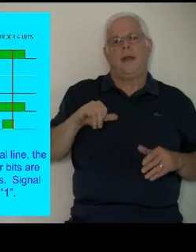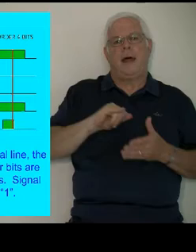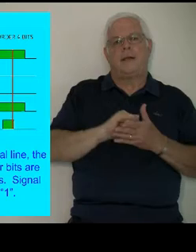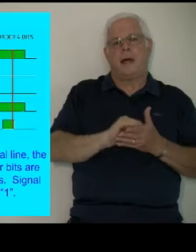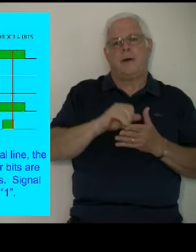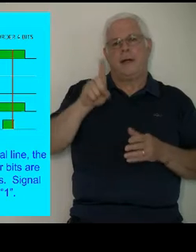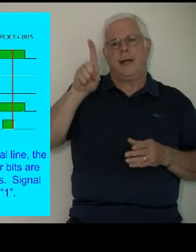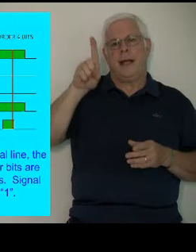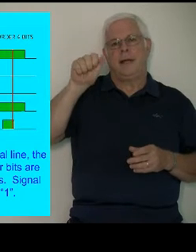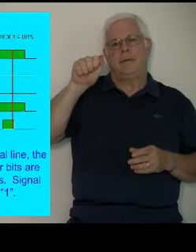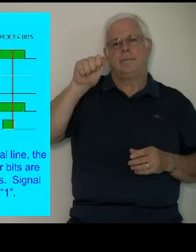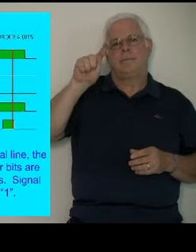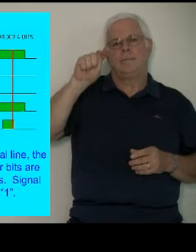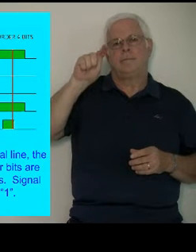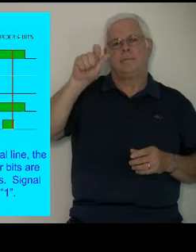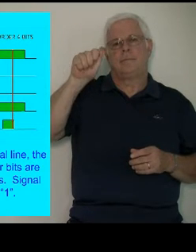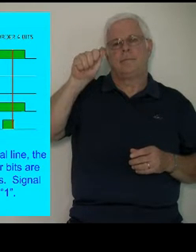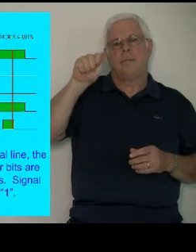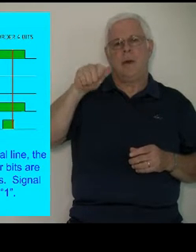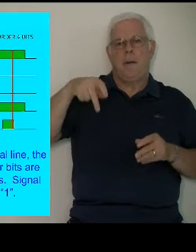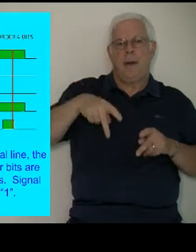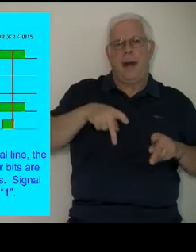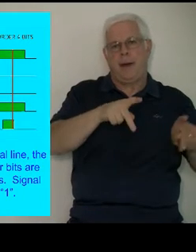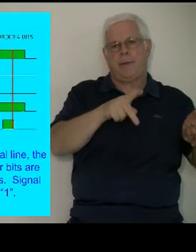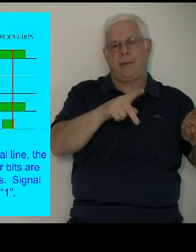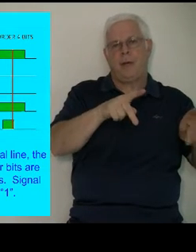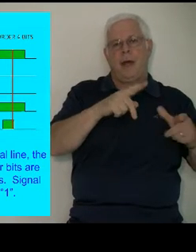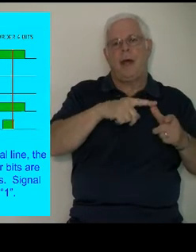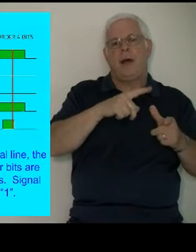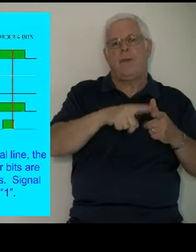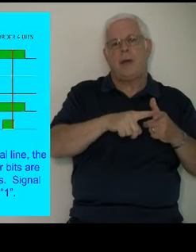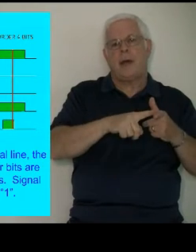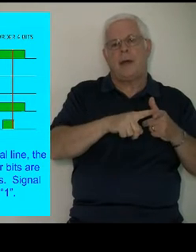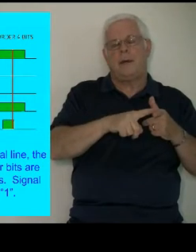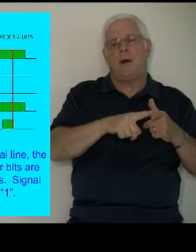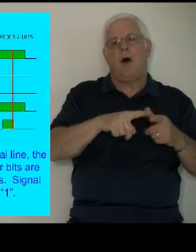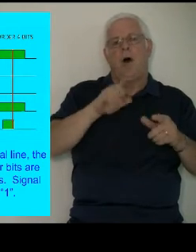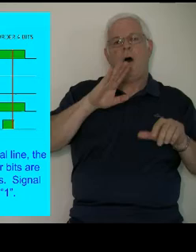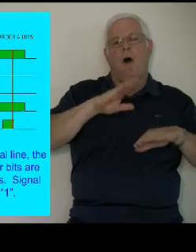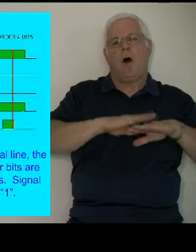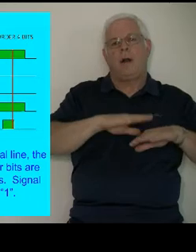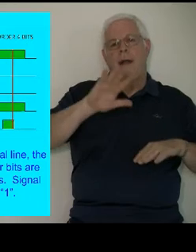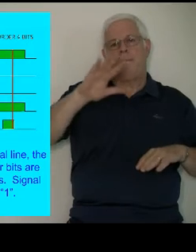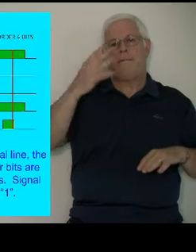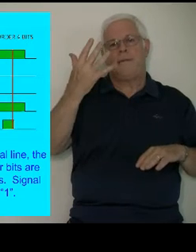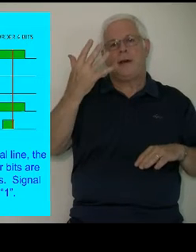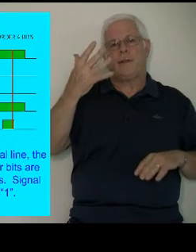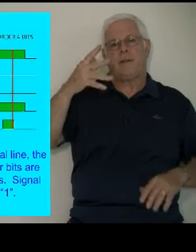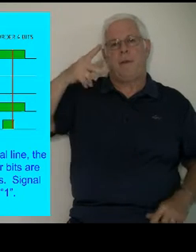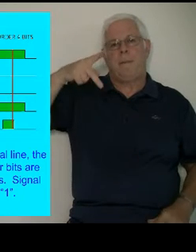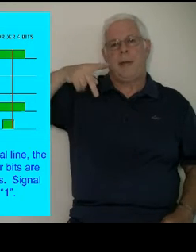That is our data path. And then on a 5th